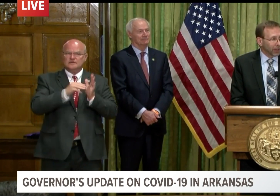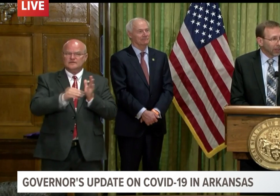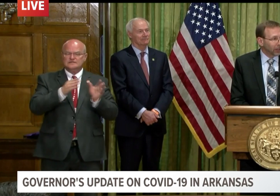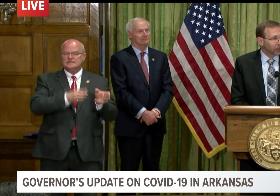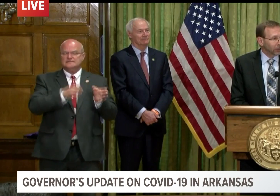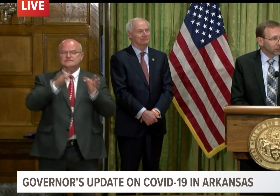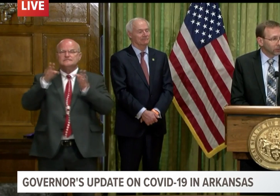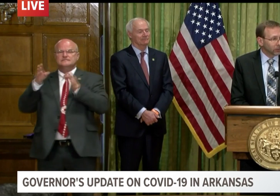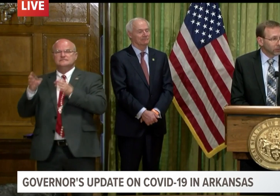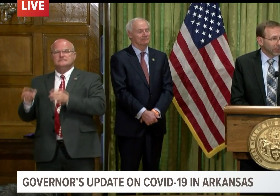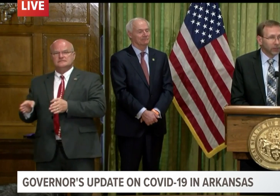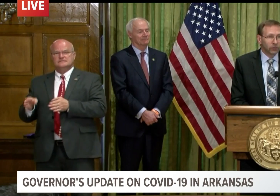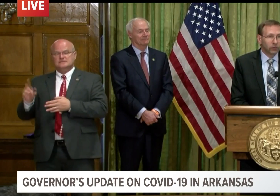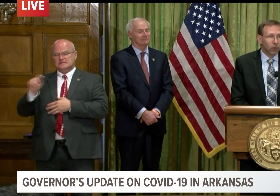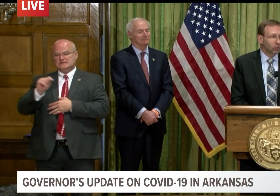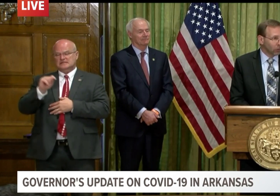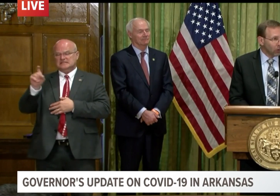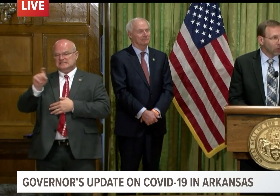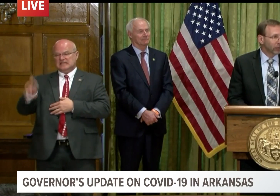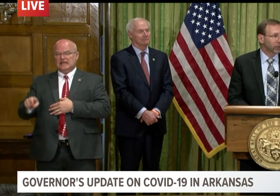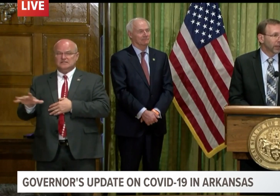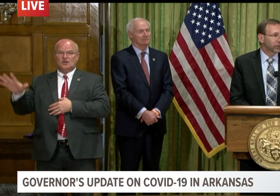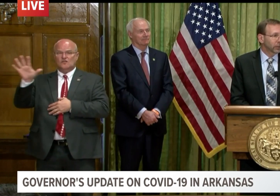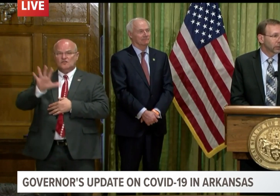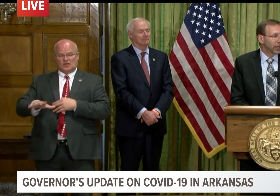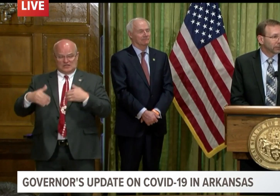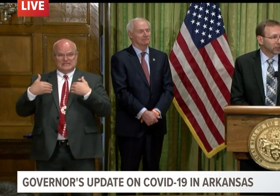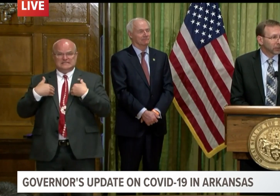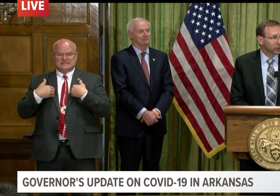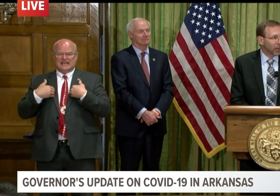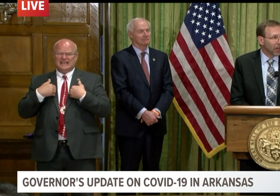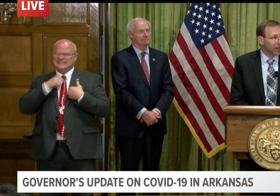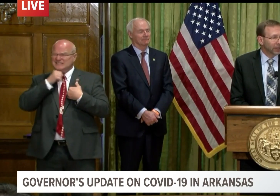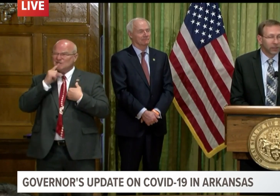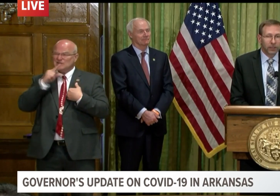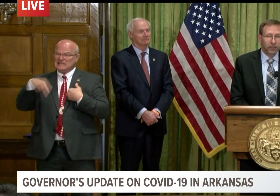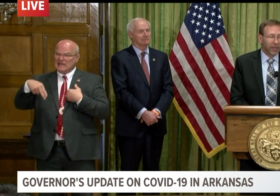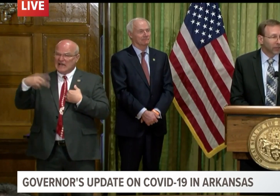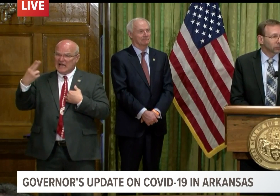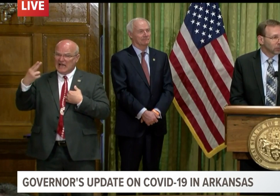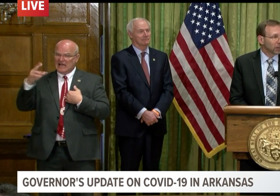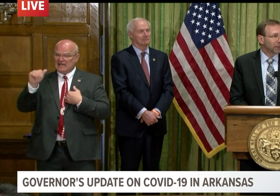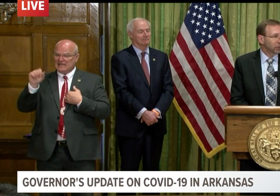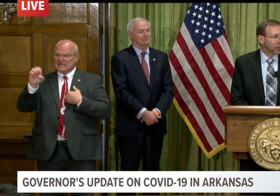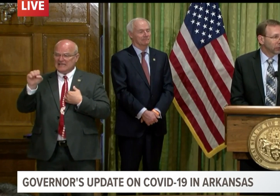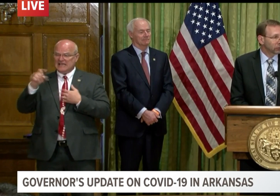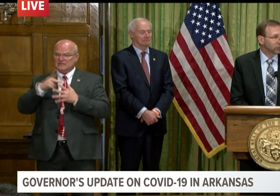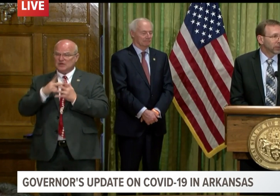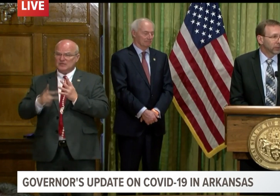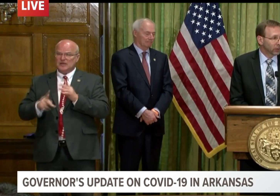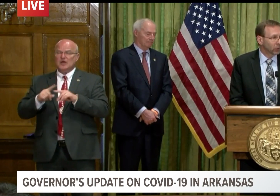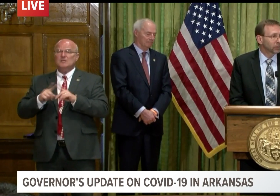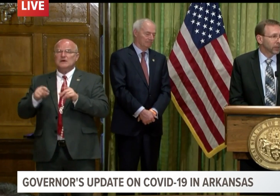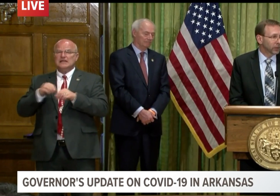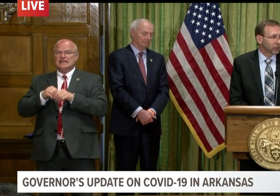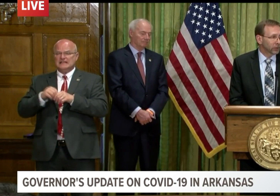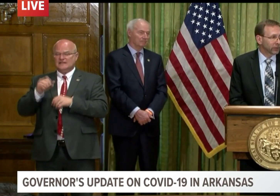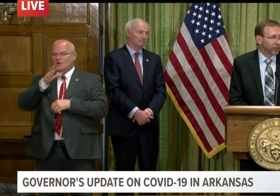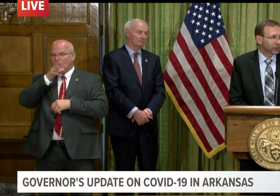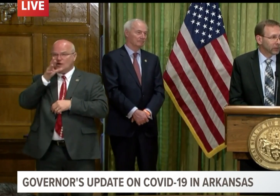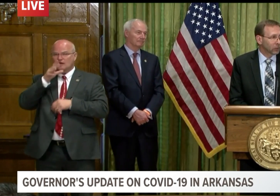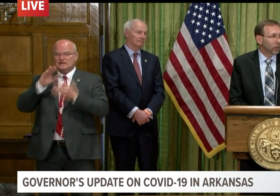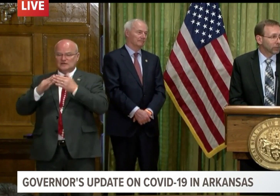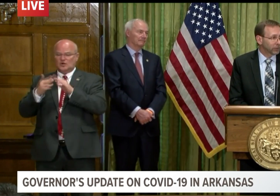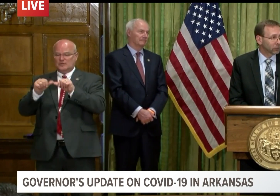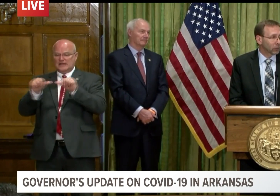then Texas overall has had not a particularly high case per population, but in their urban areas